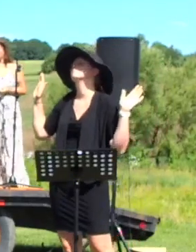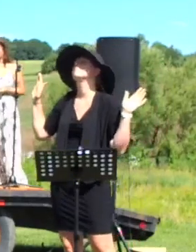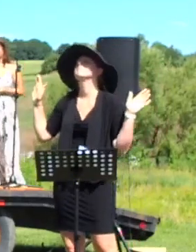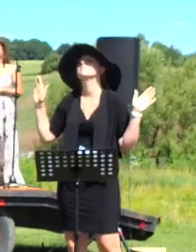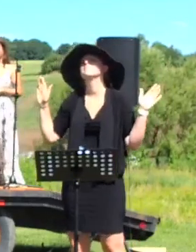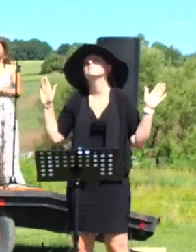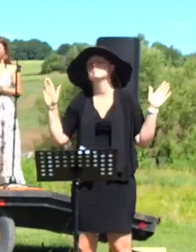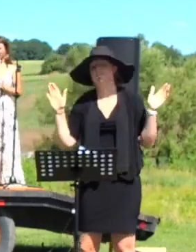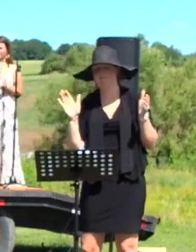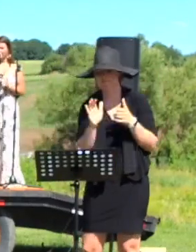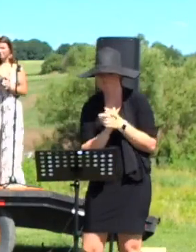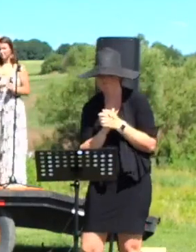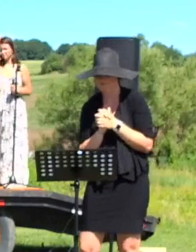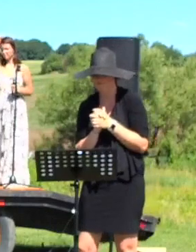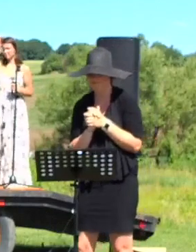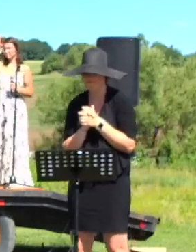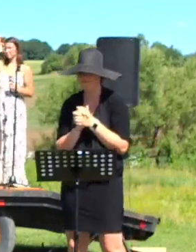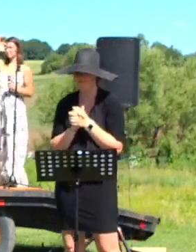Lord?